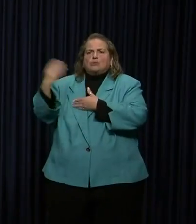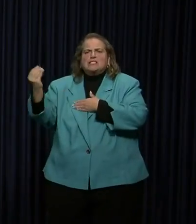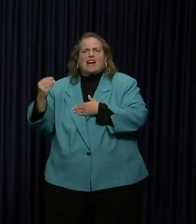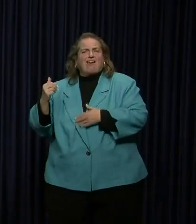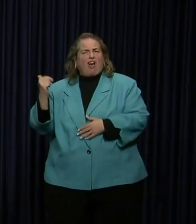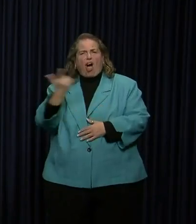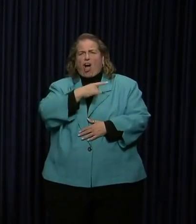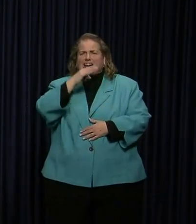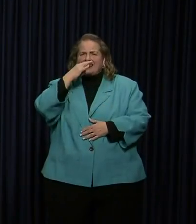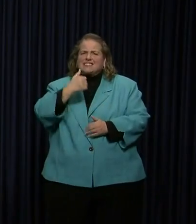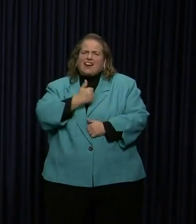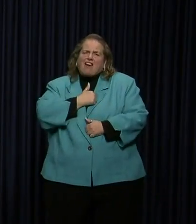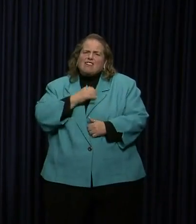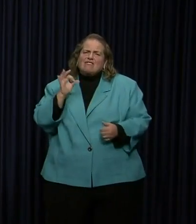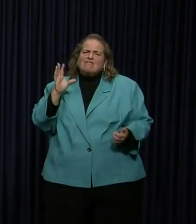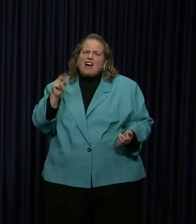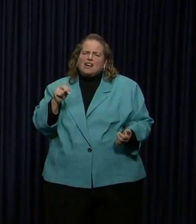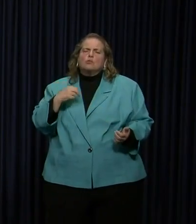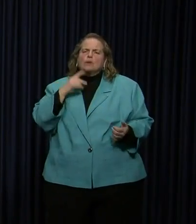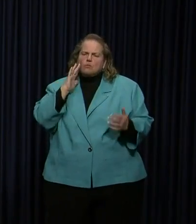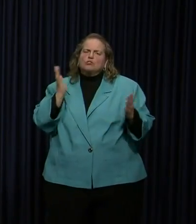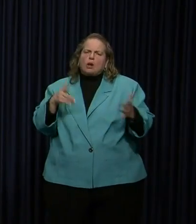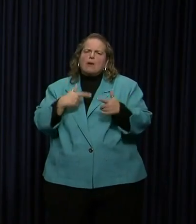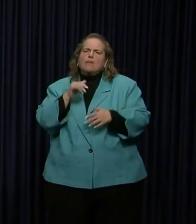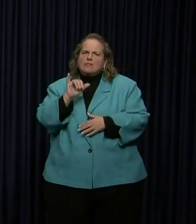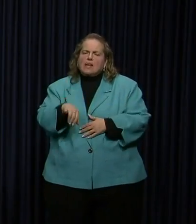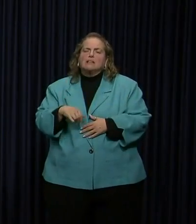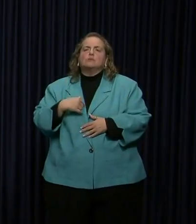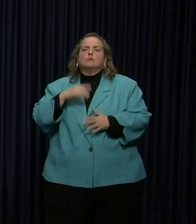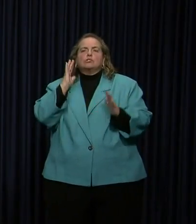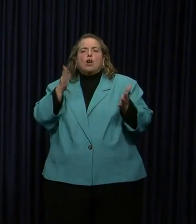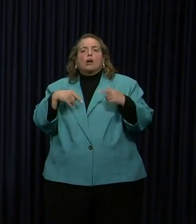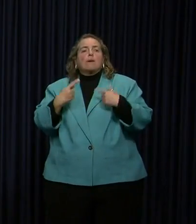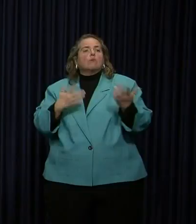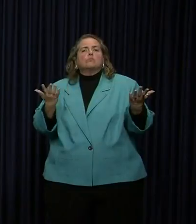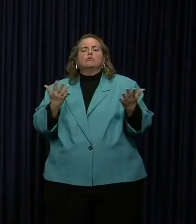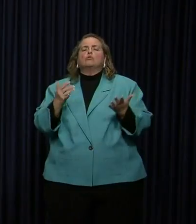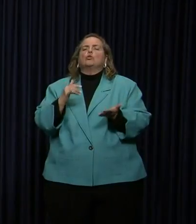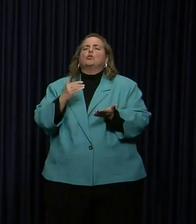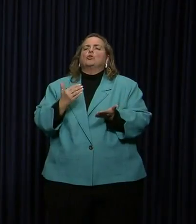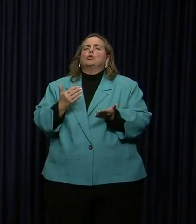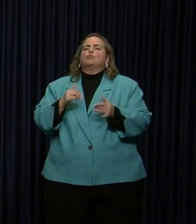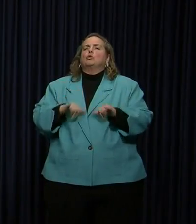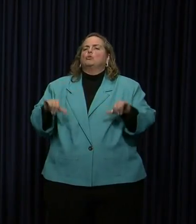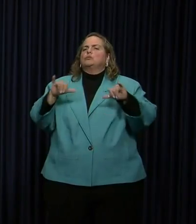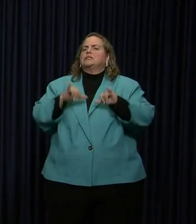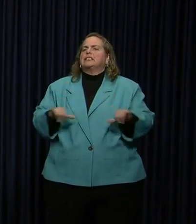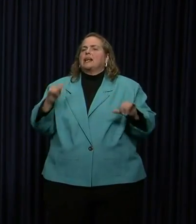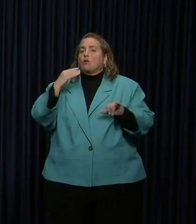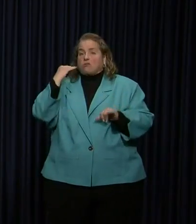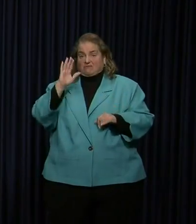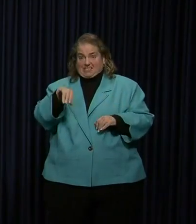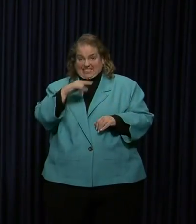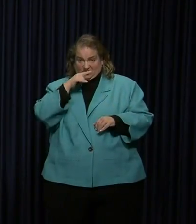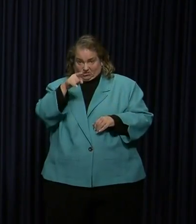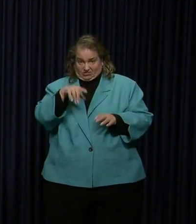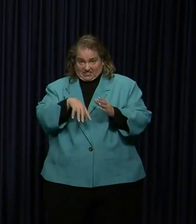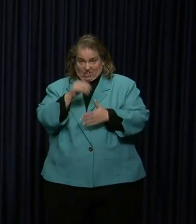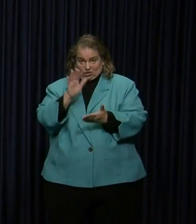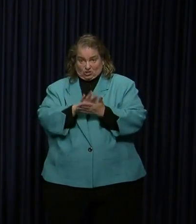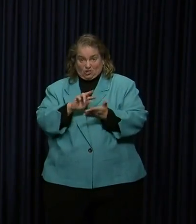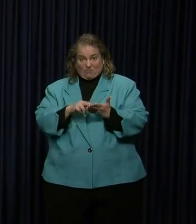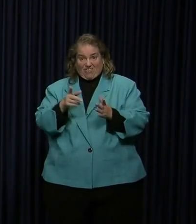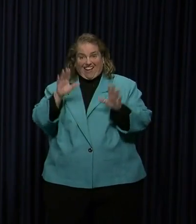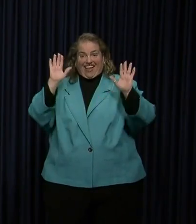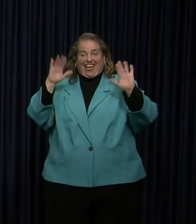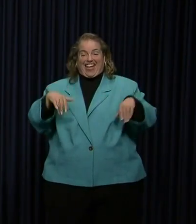loves fun. We're going to talk about that a little bit. We're going to talk about routines at home. Kids, just because you're out of school doesn't